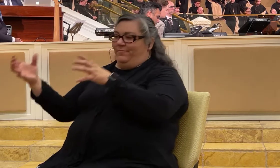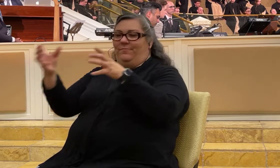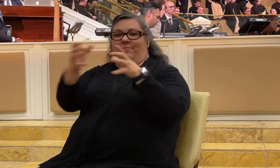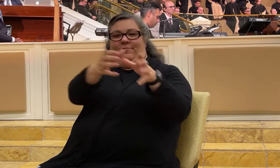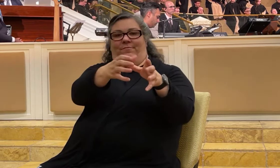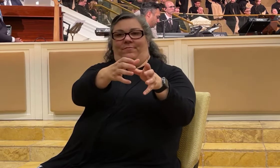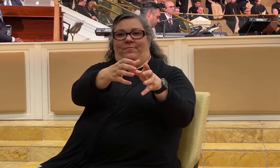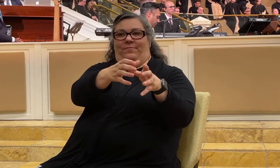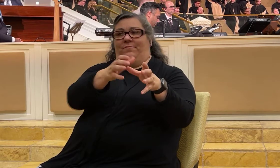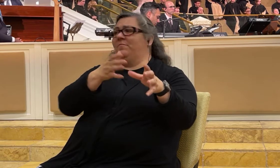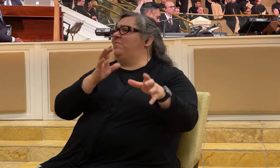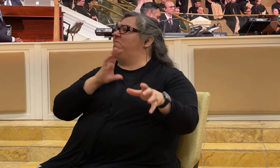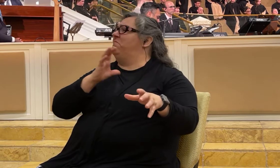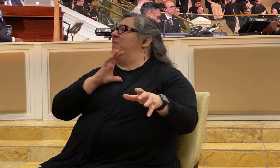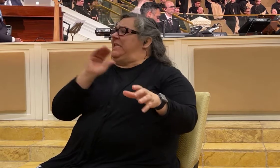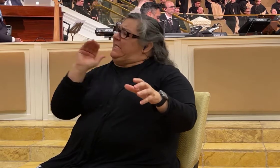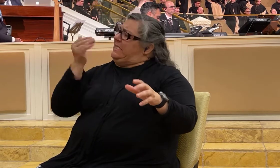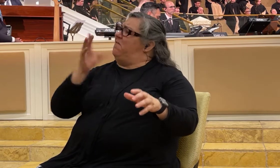Everything looks good for a while.